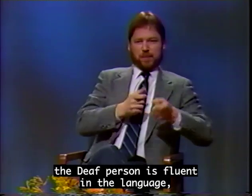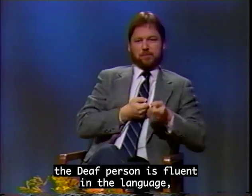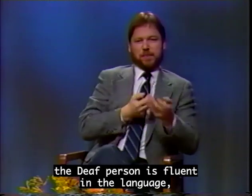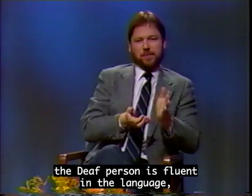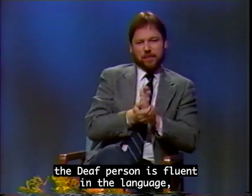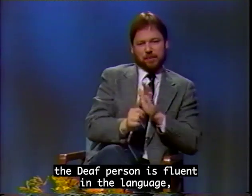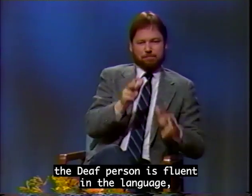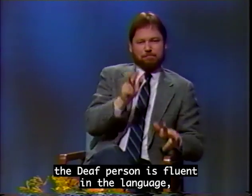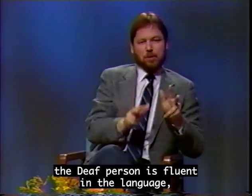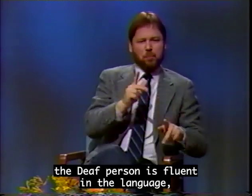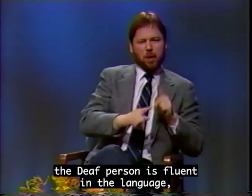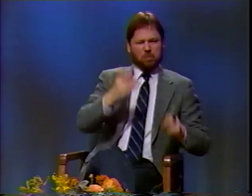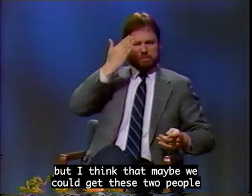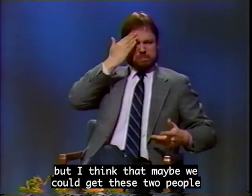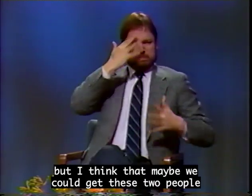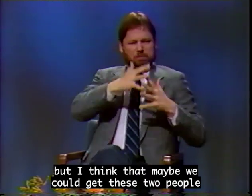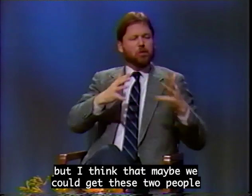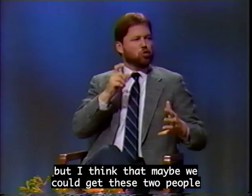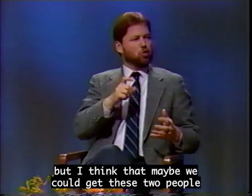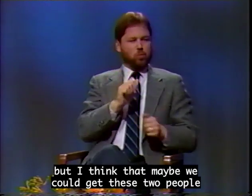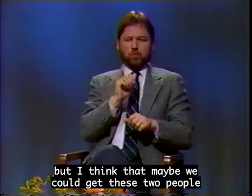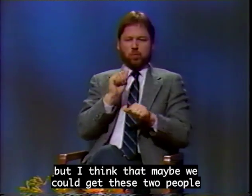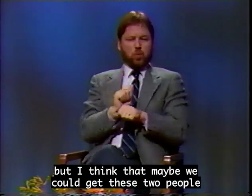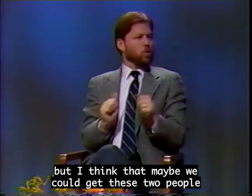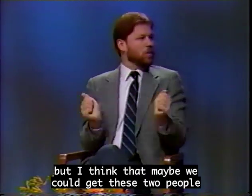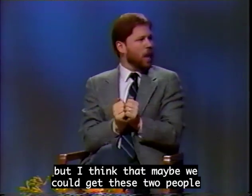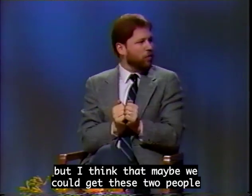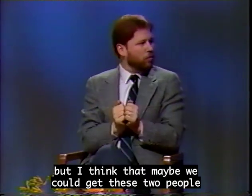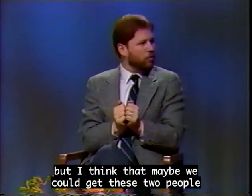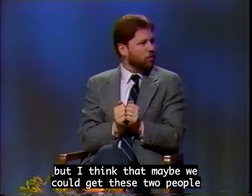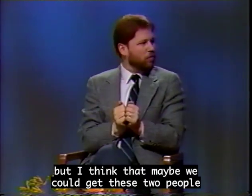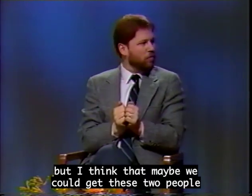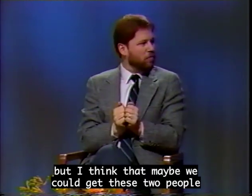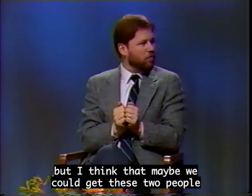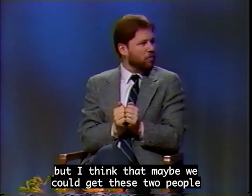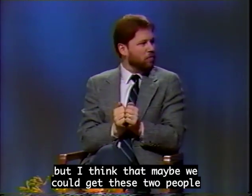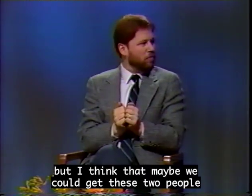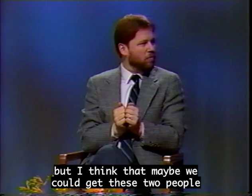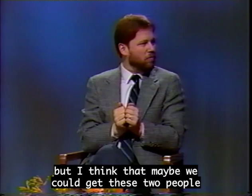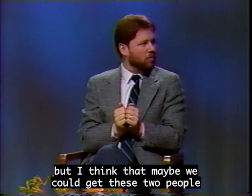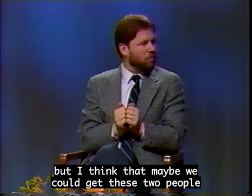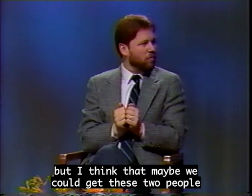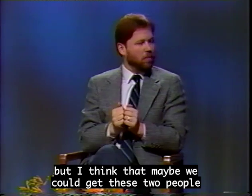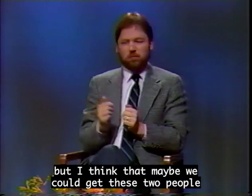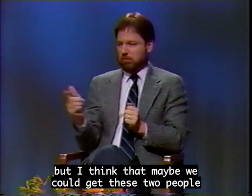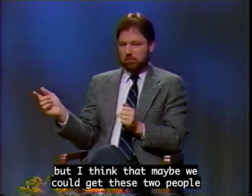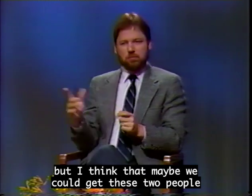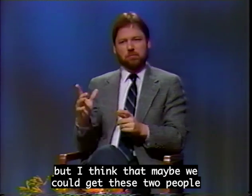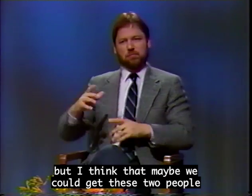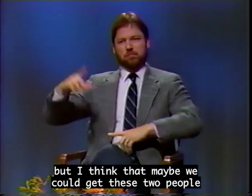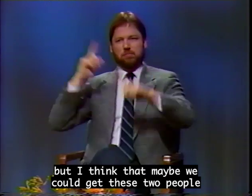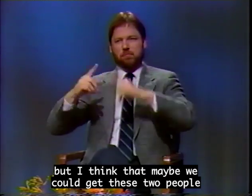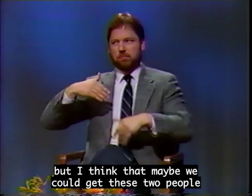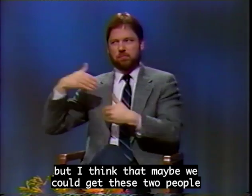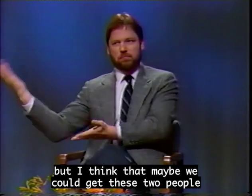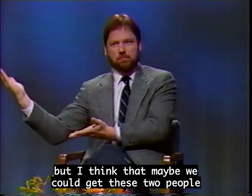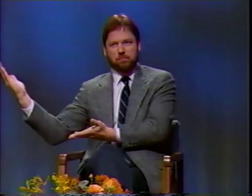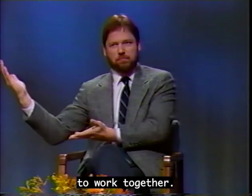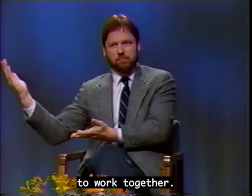the deaf person is fluent in the language, but I think that maybe we could get these two people to